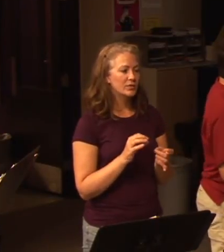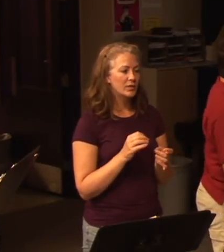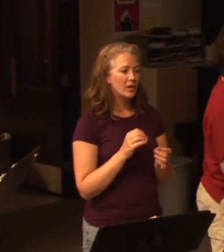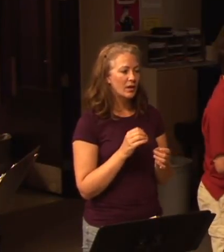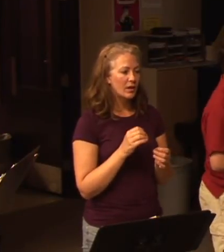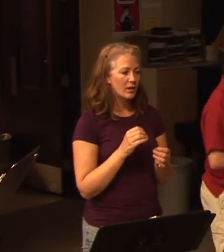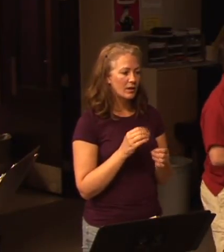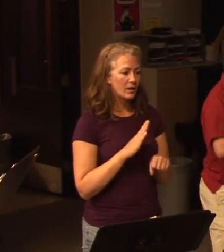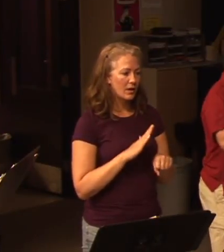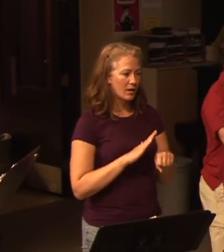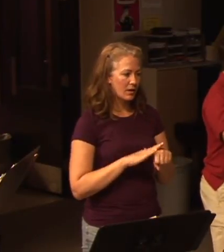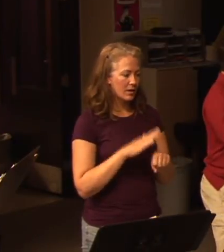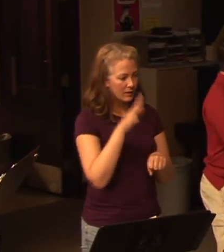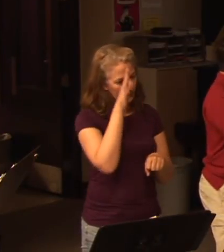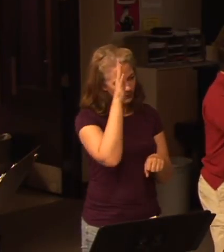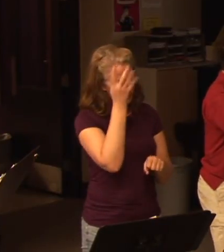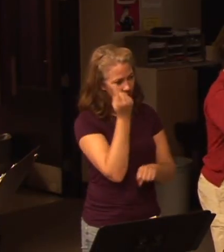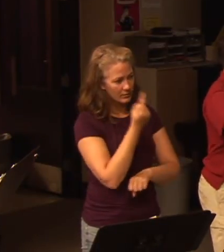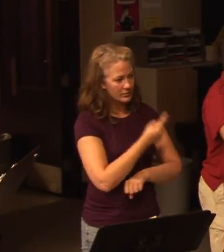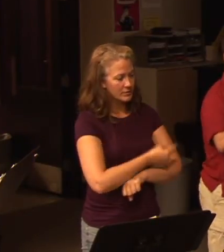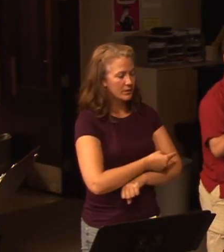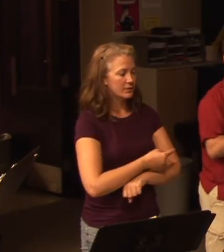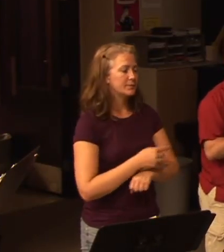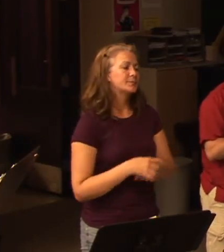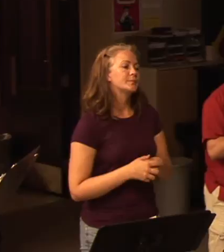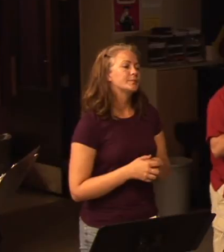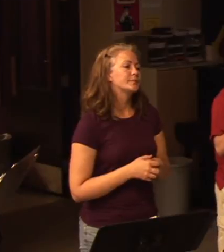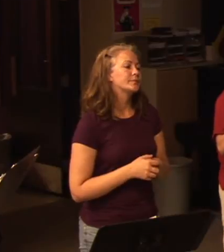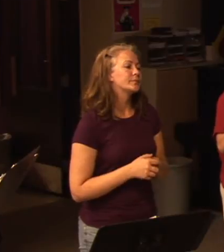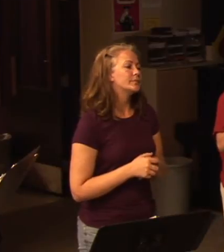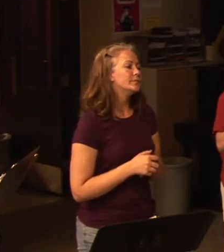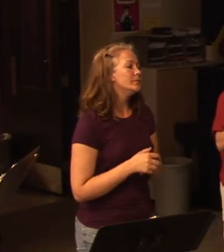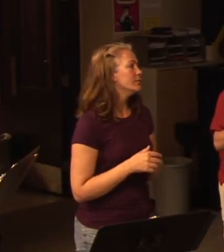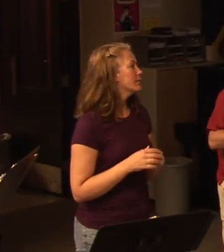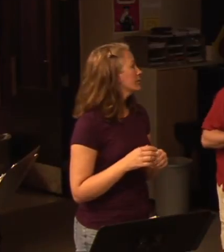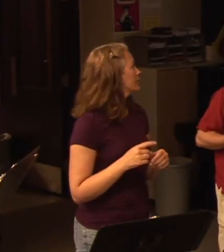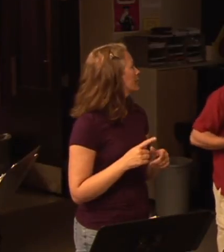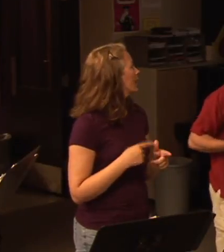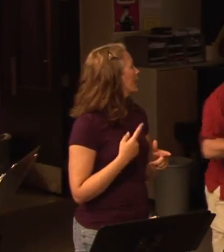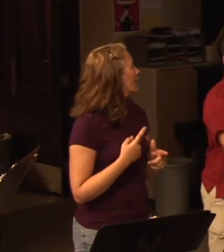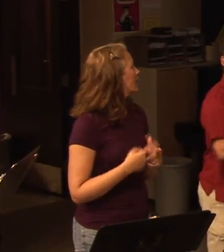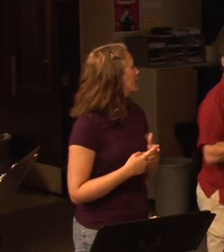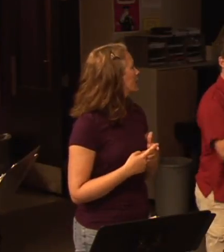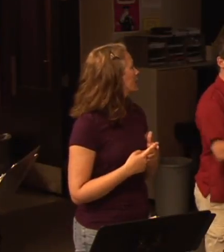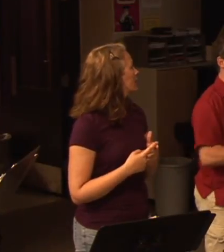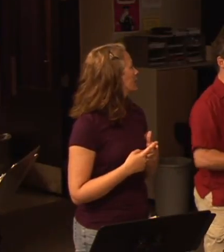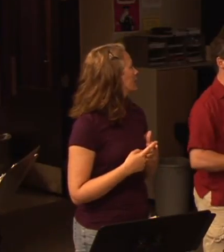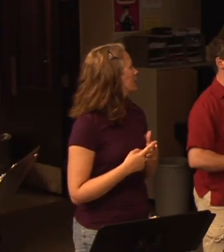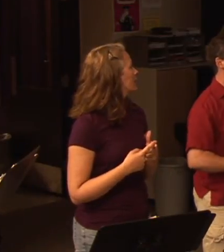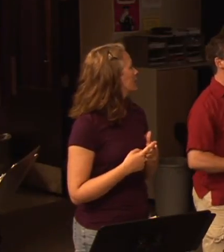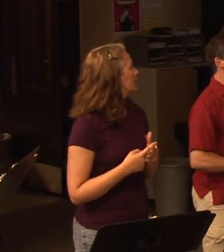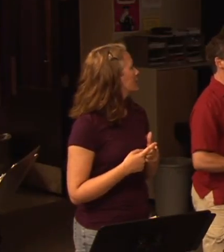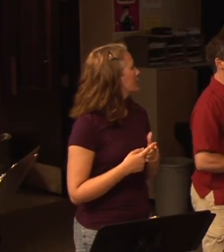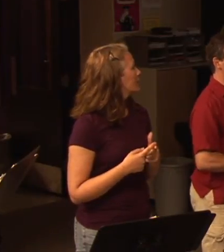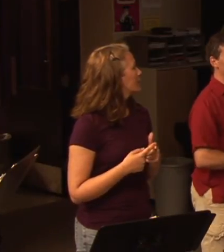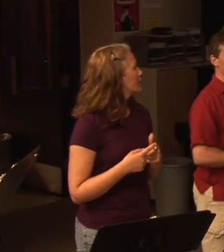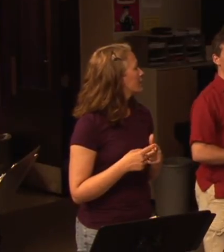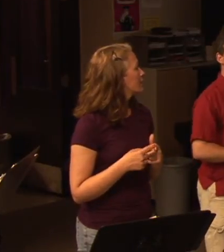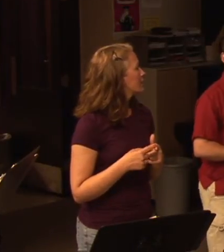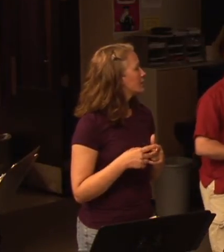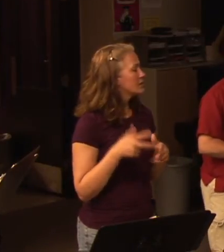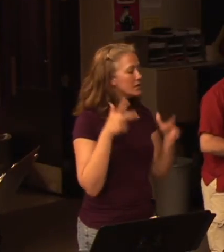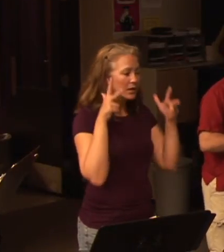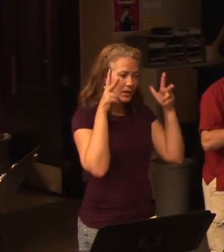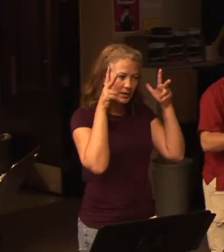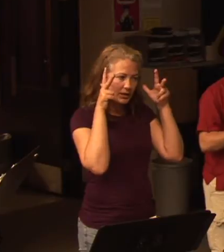And then immediately, the same Spirit pushes Jesus out into the wild. Actually, it like drives him out there to be with